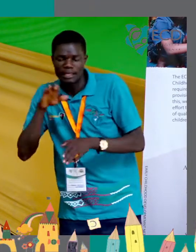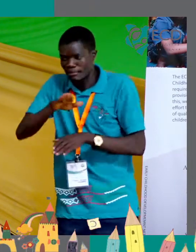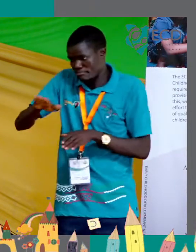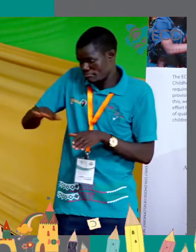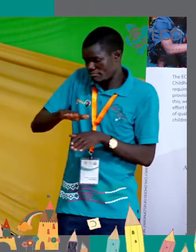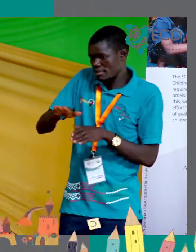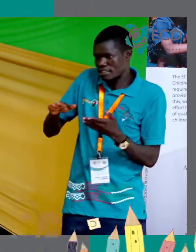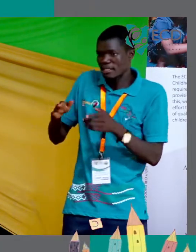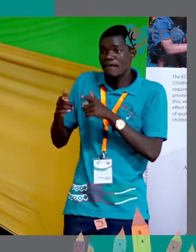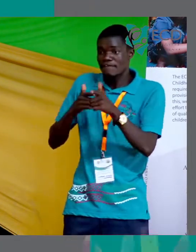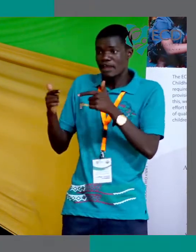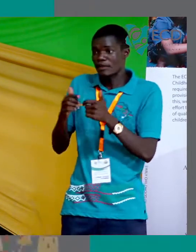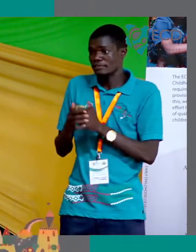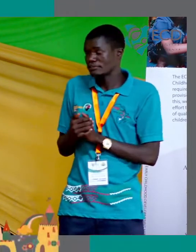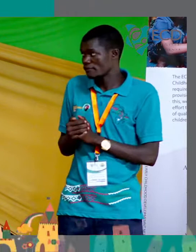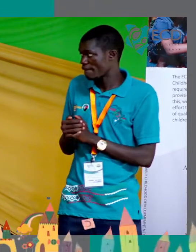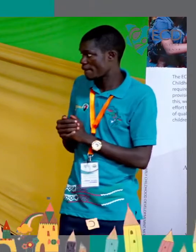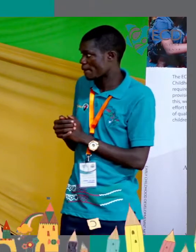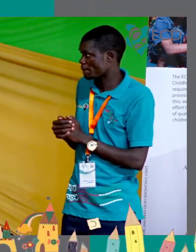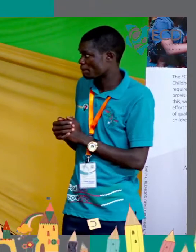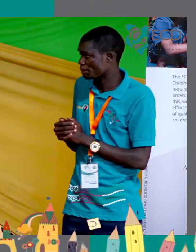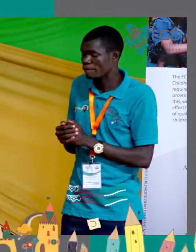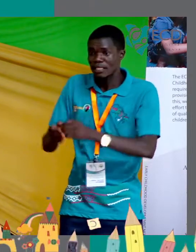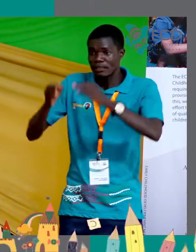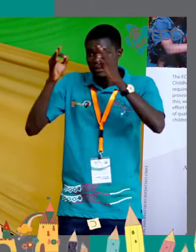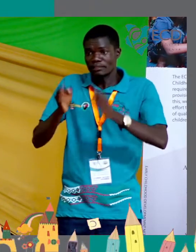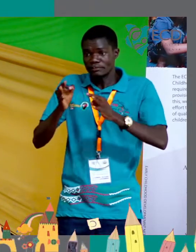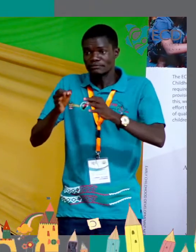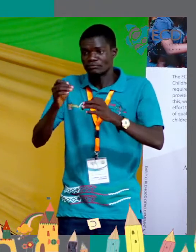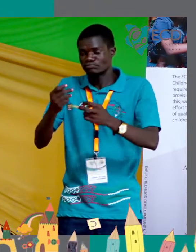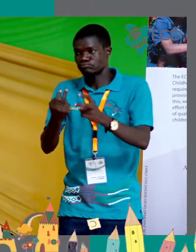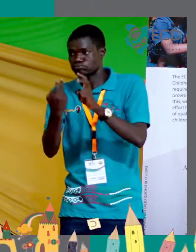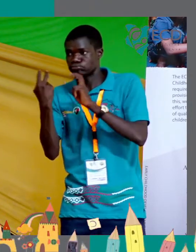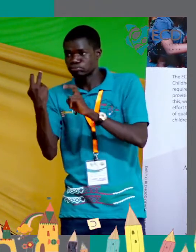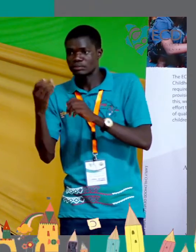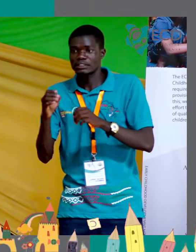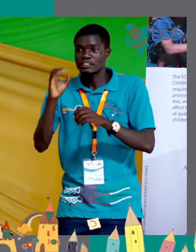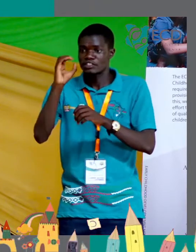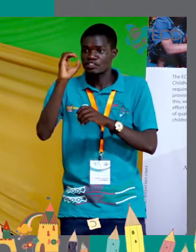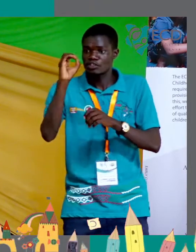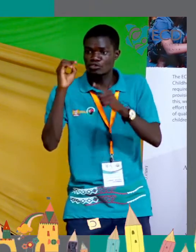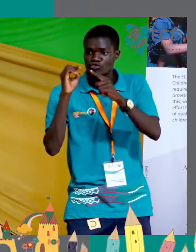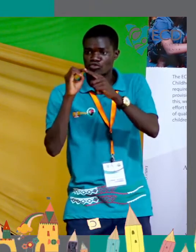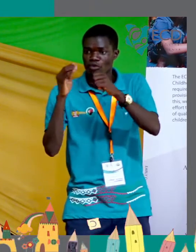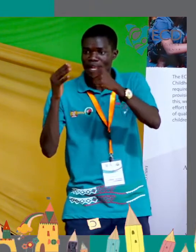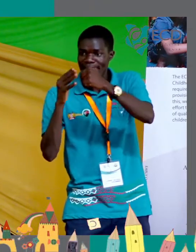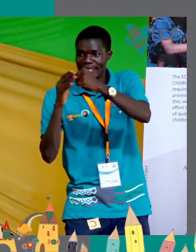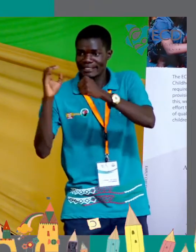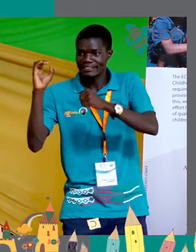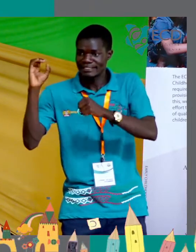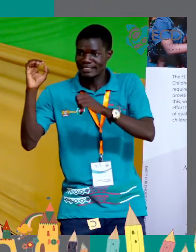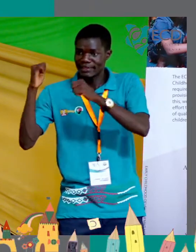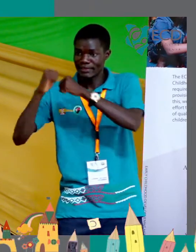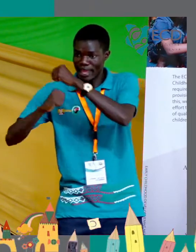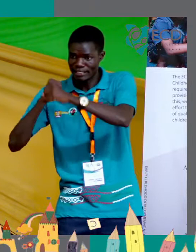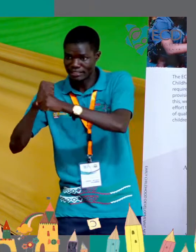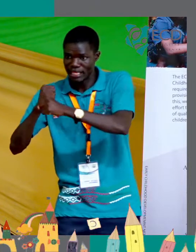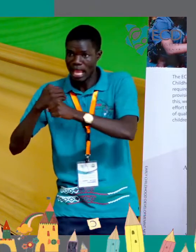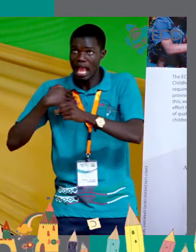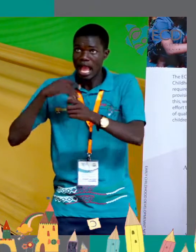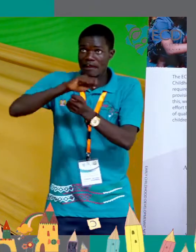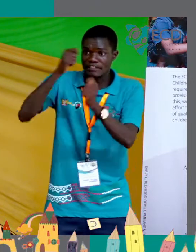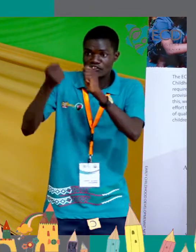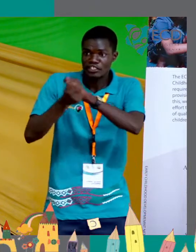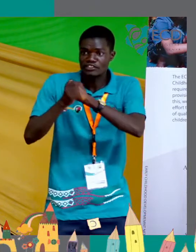health facilities. So if we look at the age group 0 to 9 years, there's a change. January